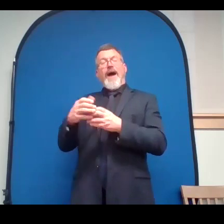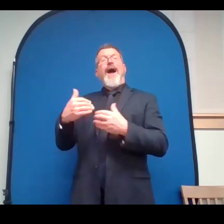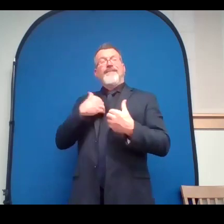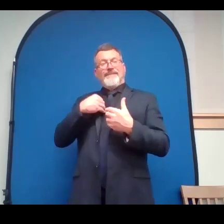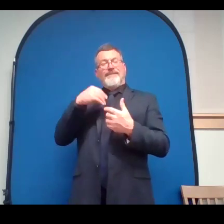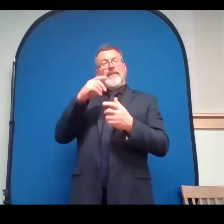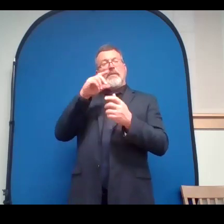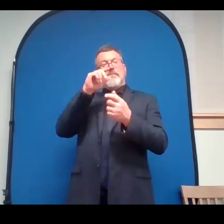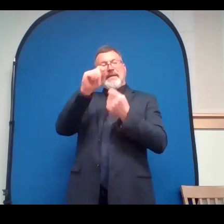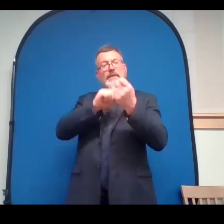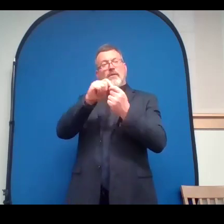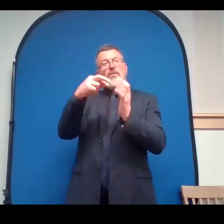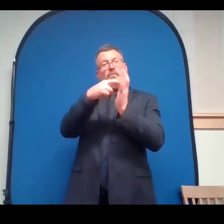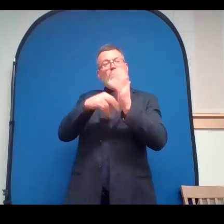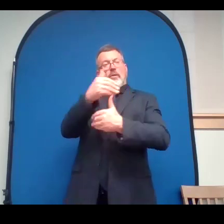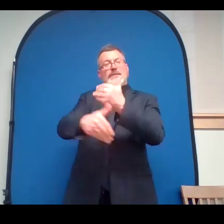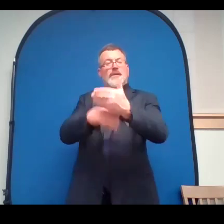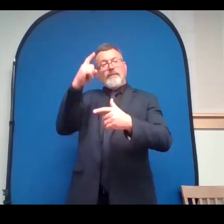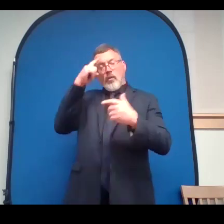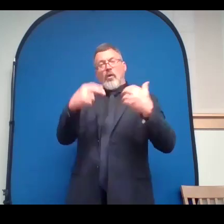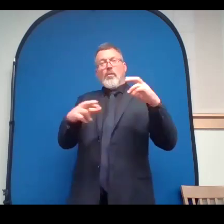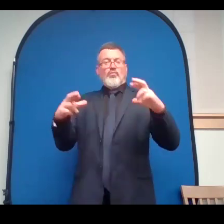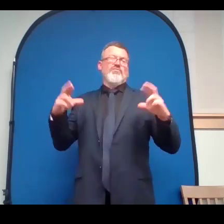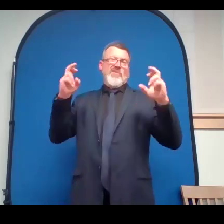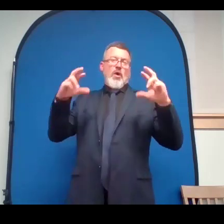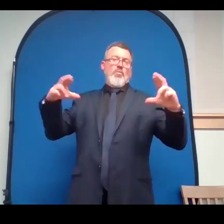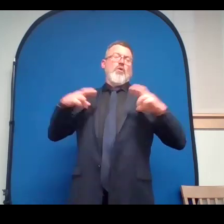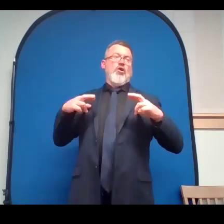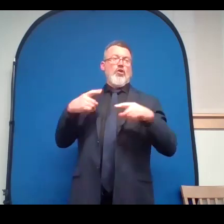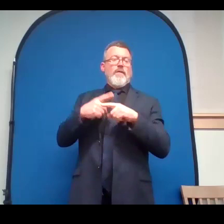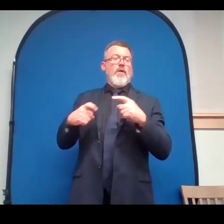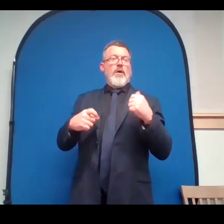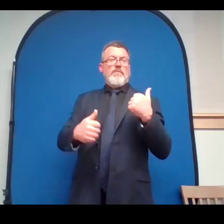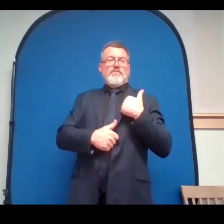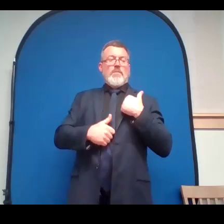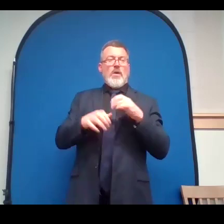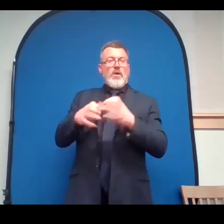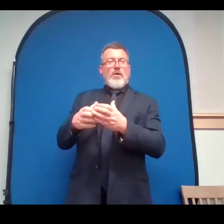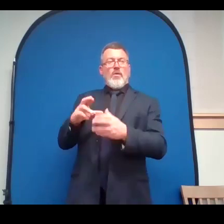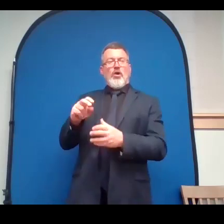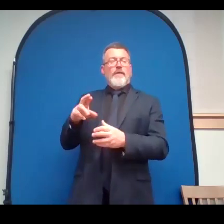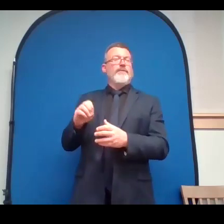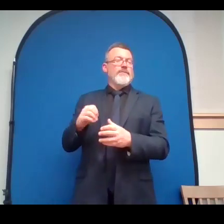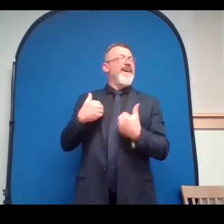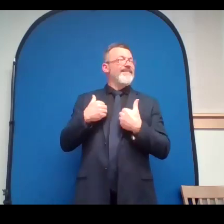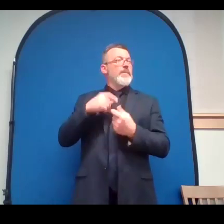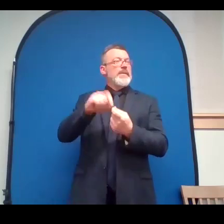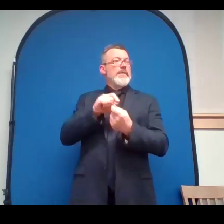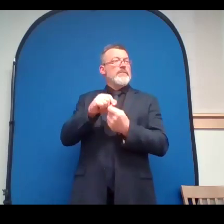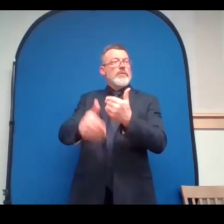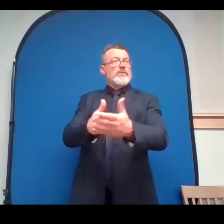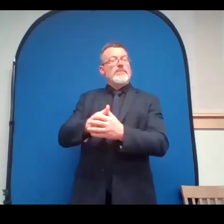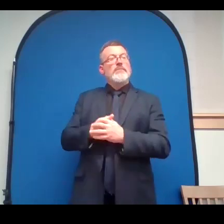and it's a more action than what one would think a service member needed to do. So I was going to have his